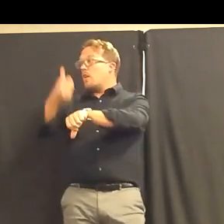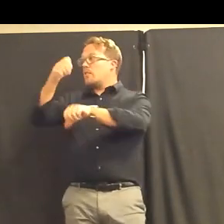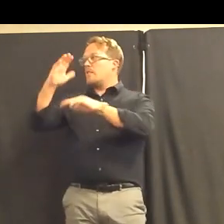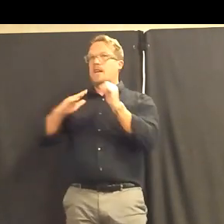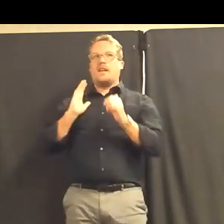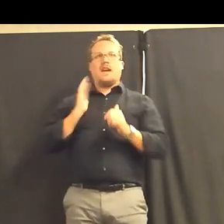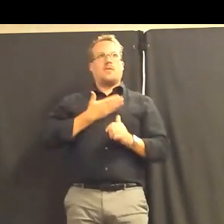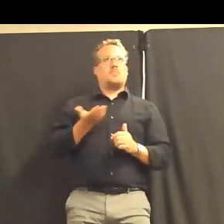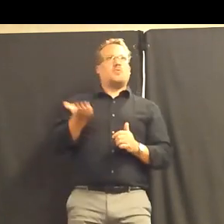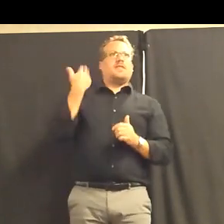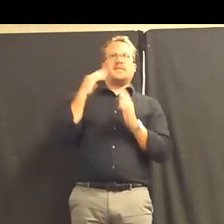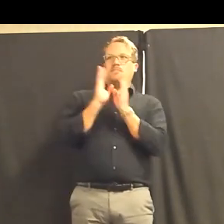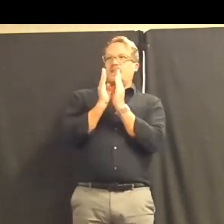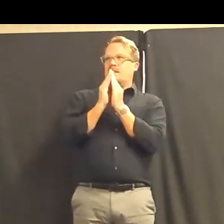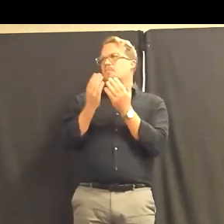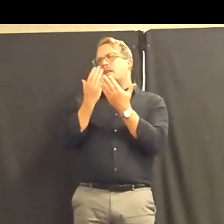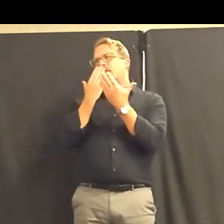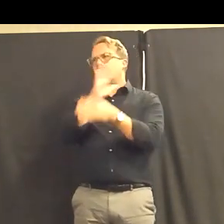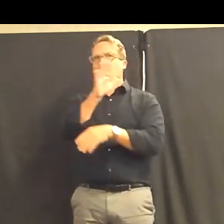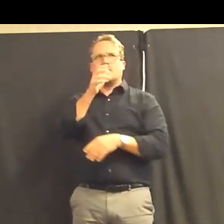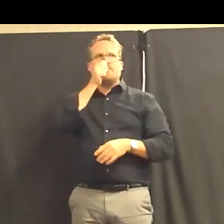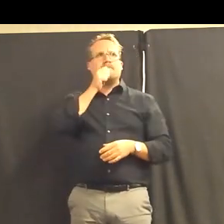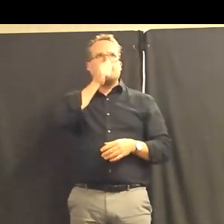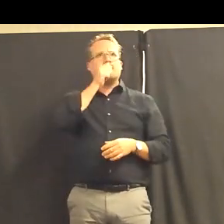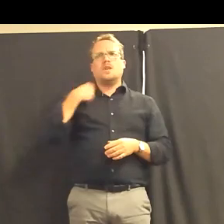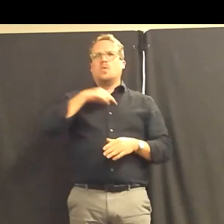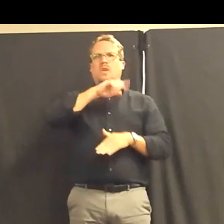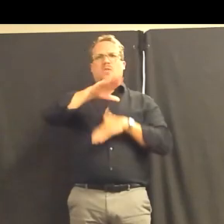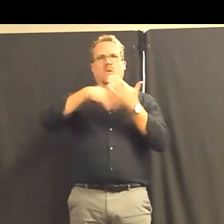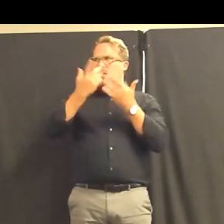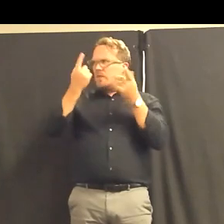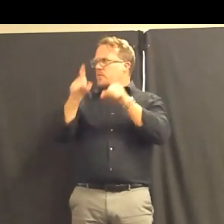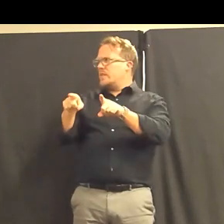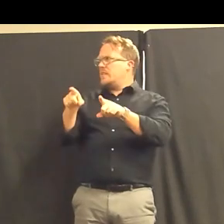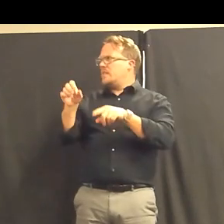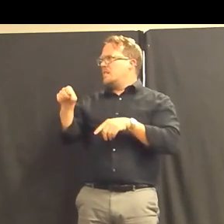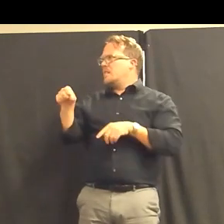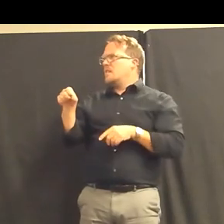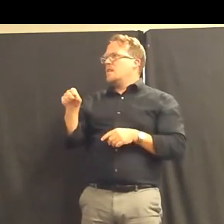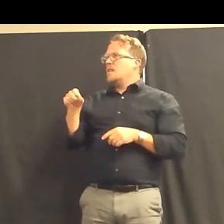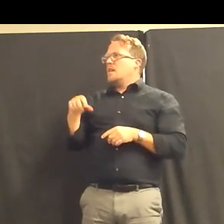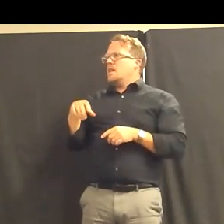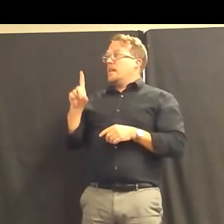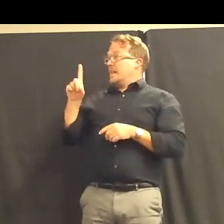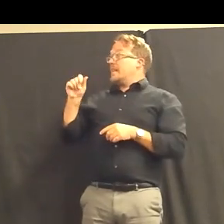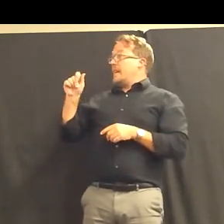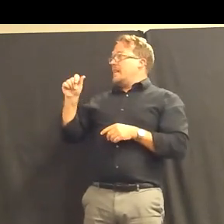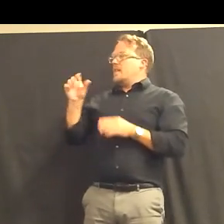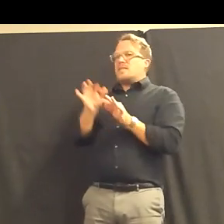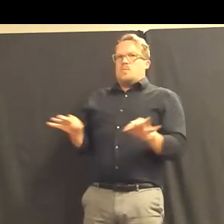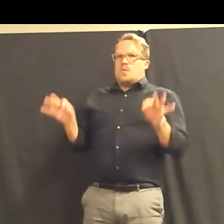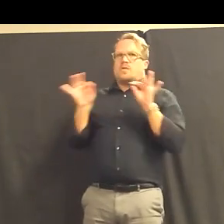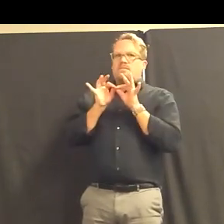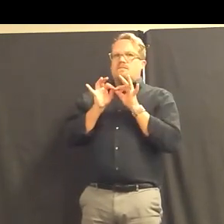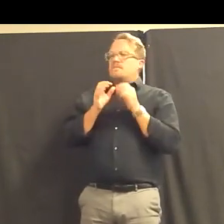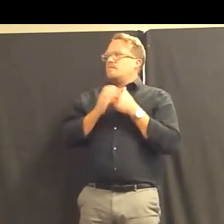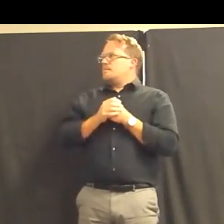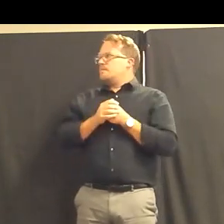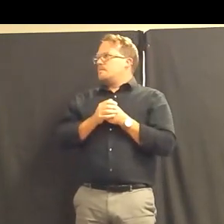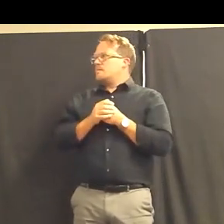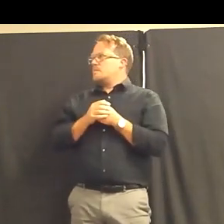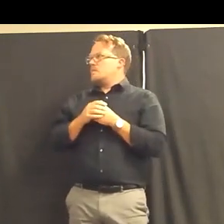all for your patience. But we all agree that the data is very important.